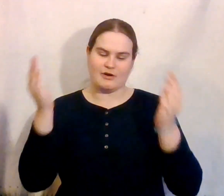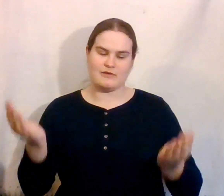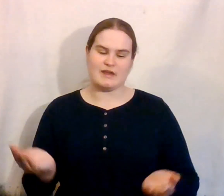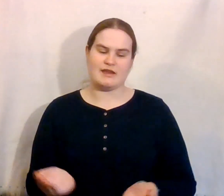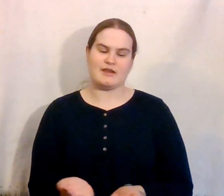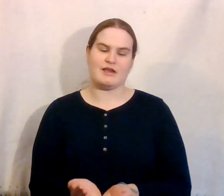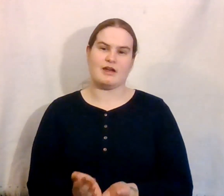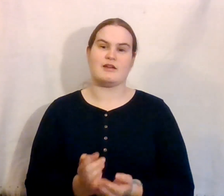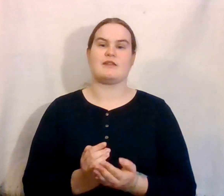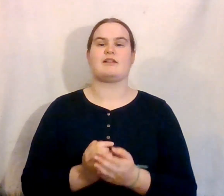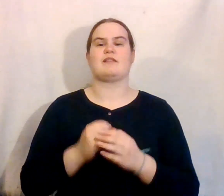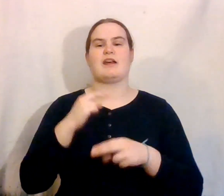the